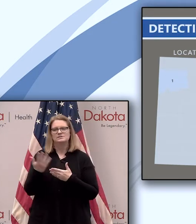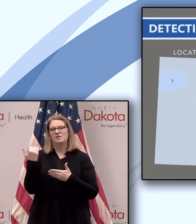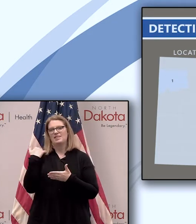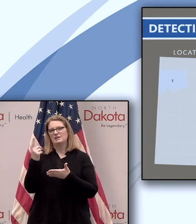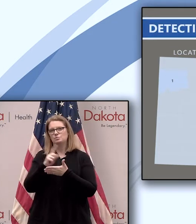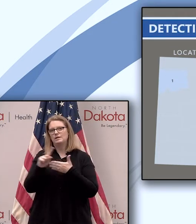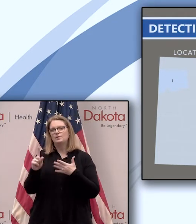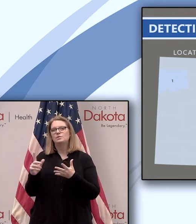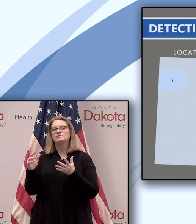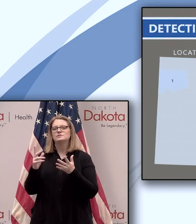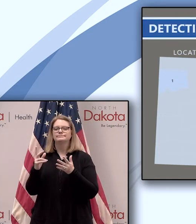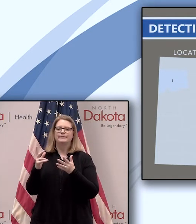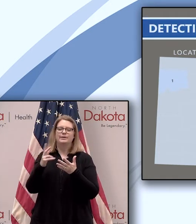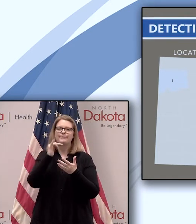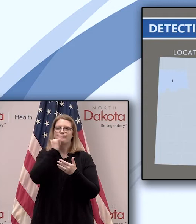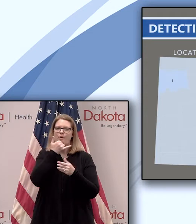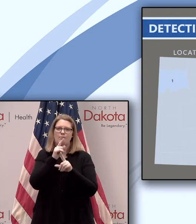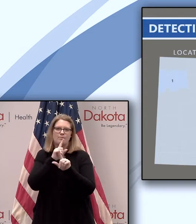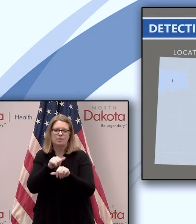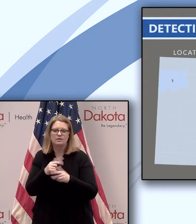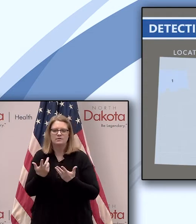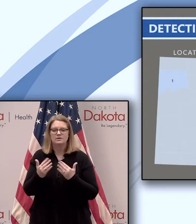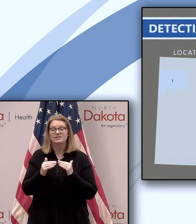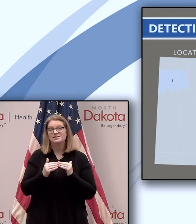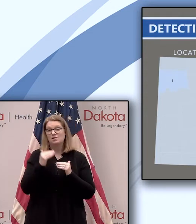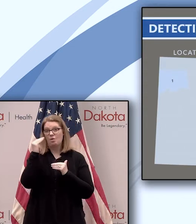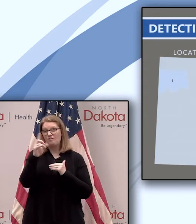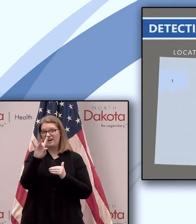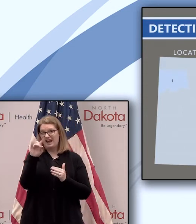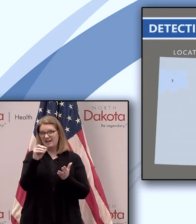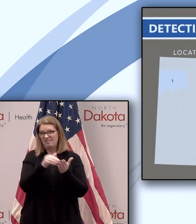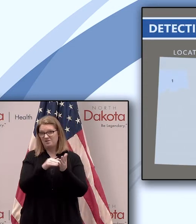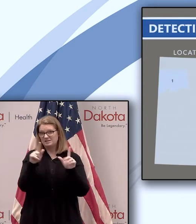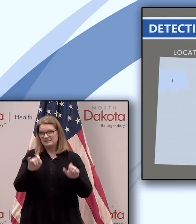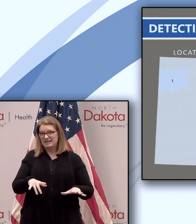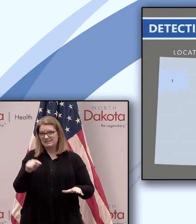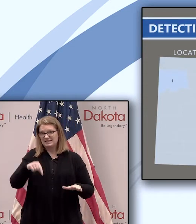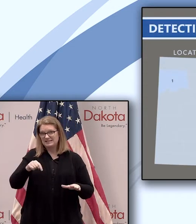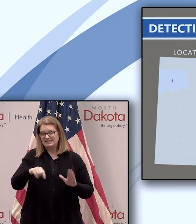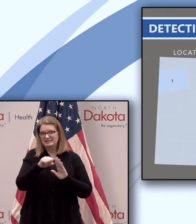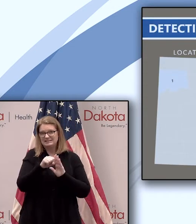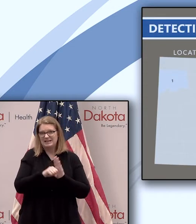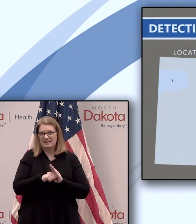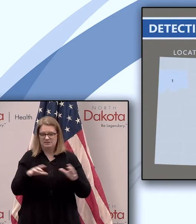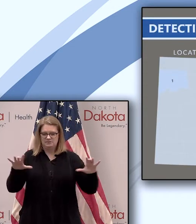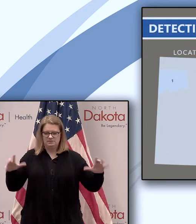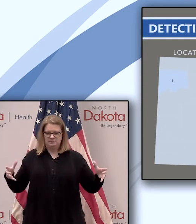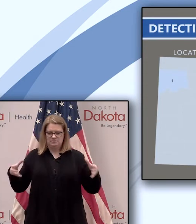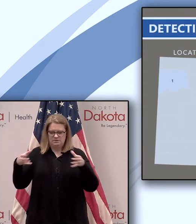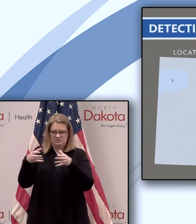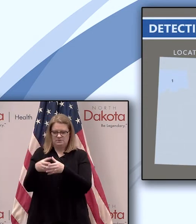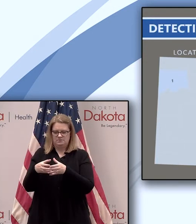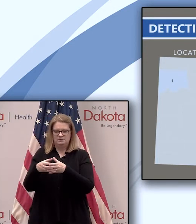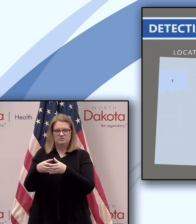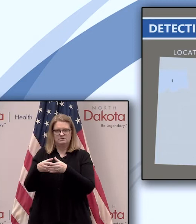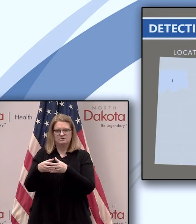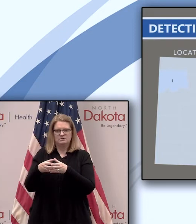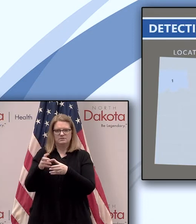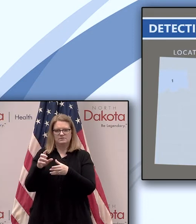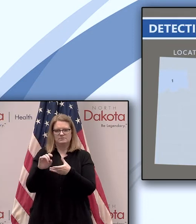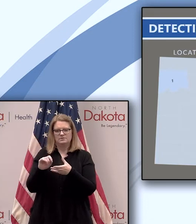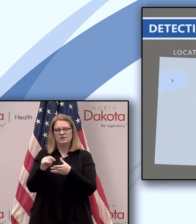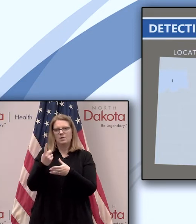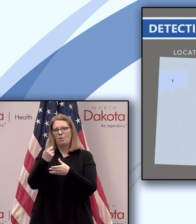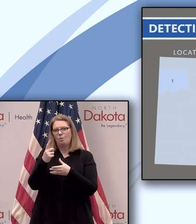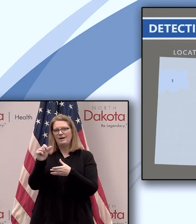But again, remember, we've done over 80,000 tests in the state. 1% of those would be 800. This is 82. So